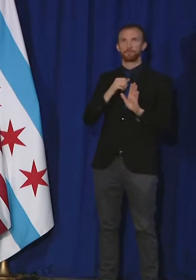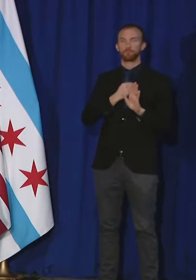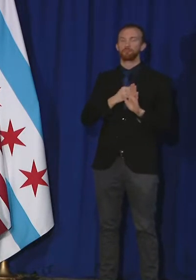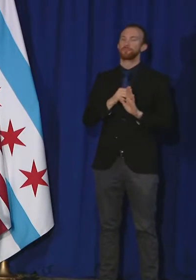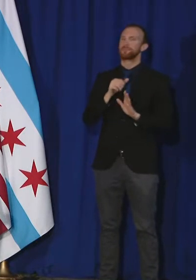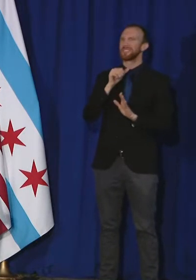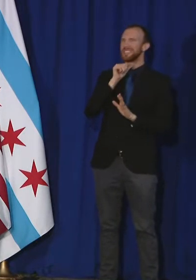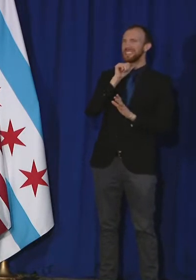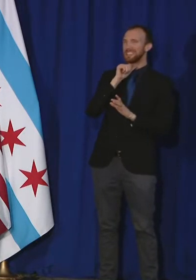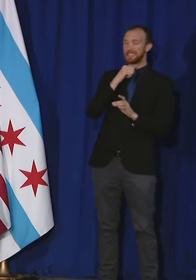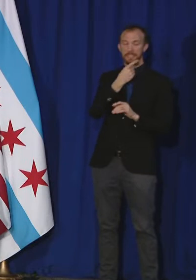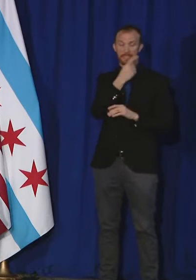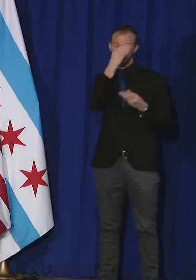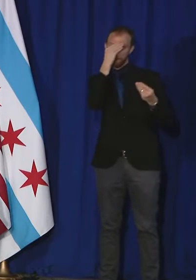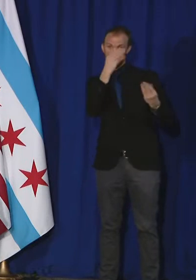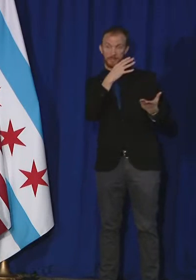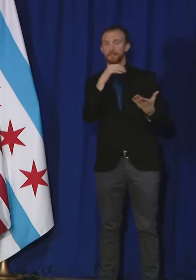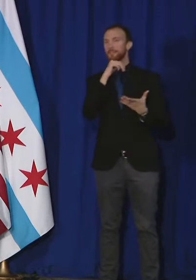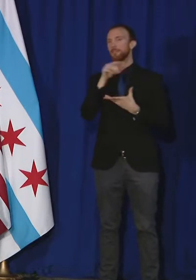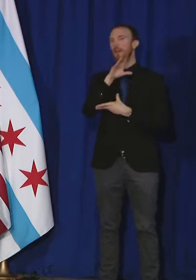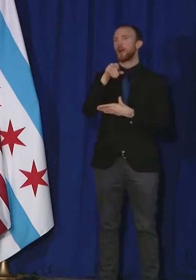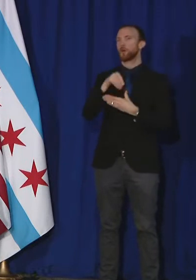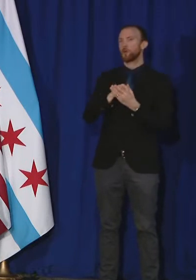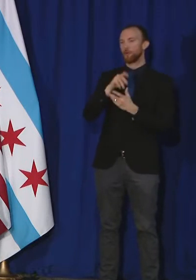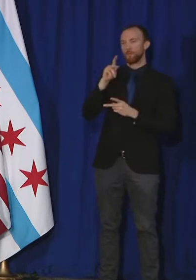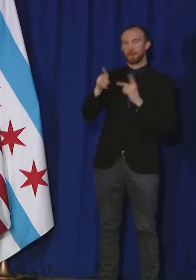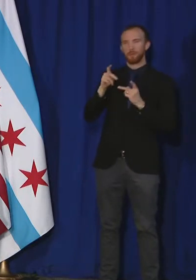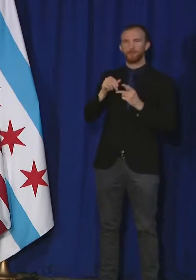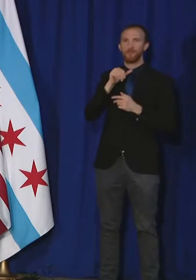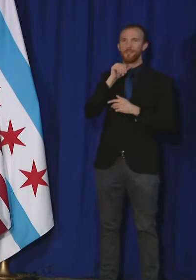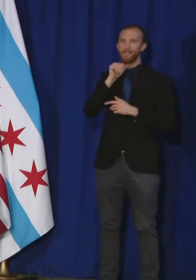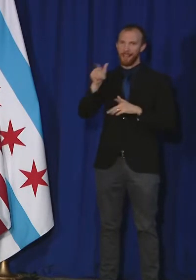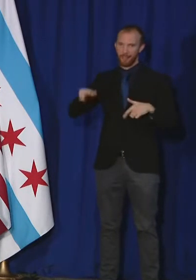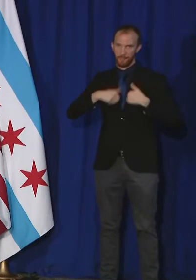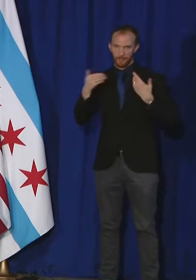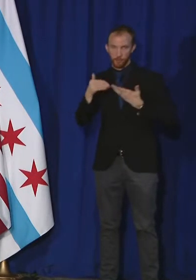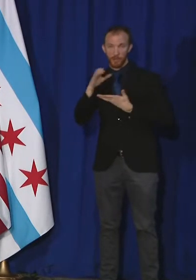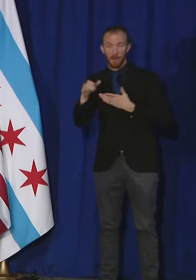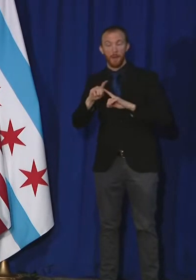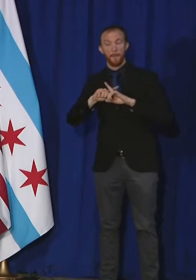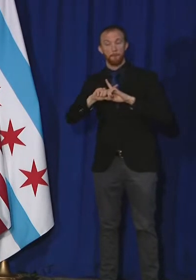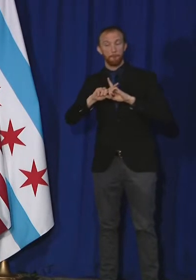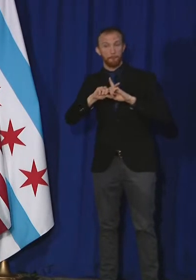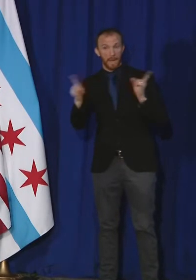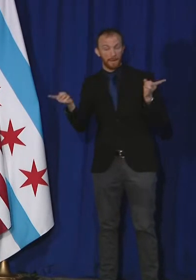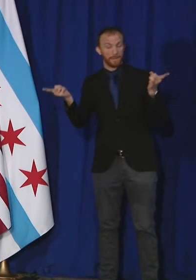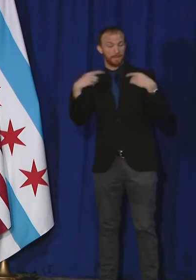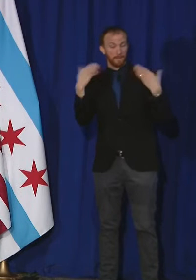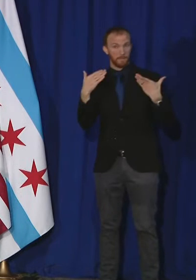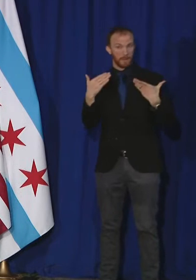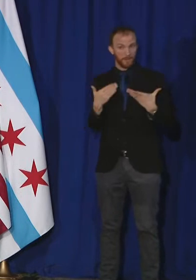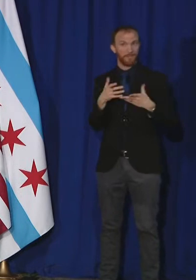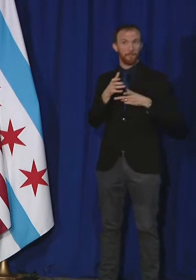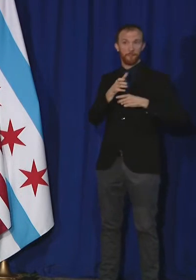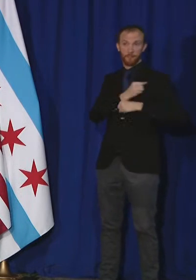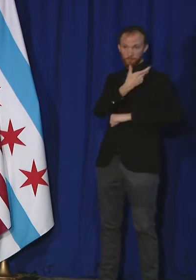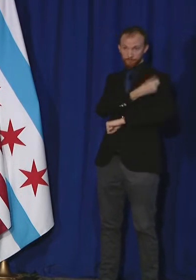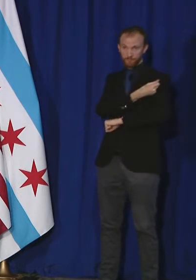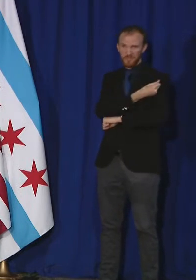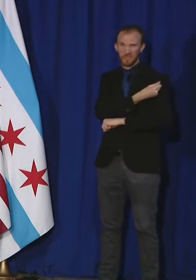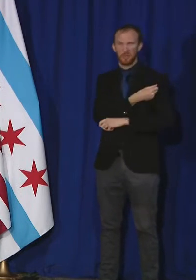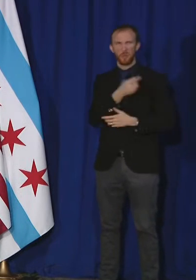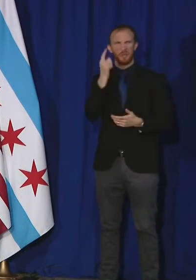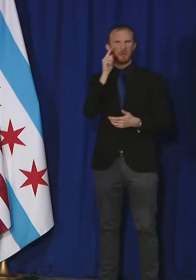does not include non-Chicago residents that are vaccinated here in Chicago. So approximately